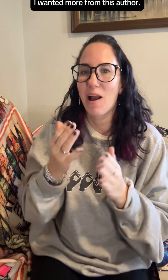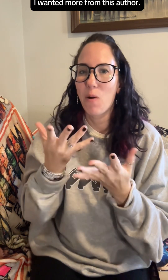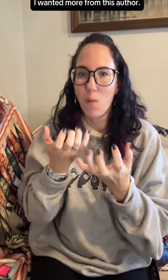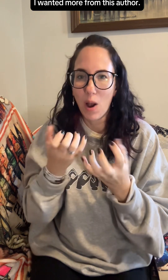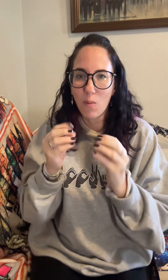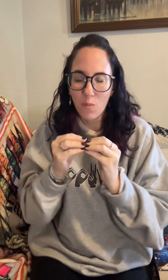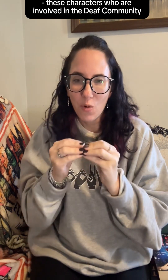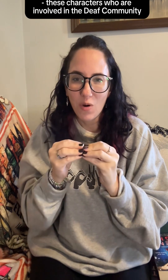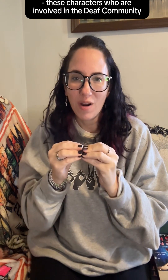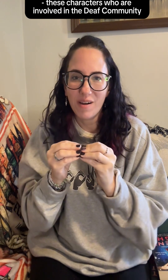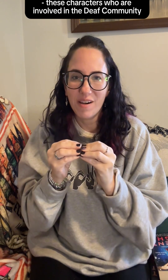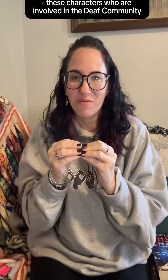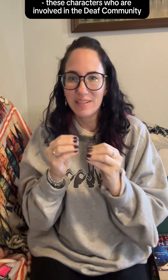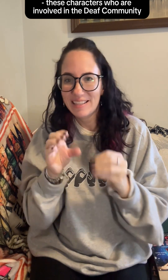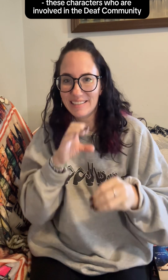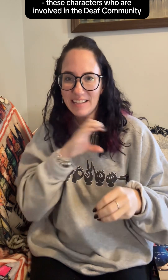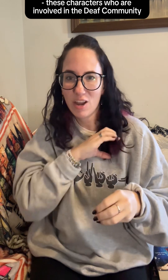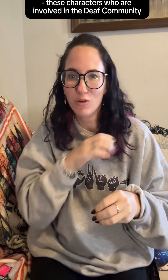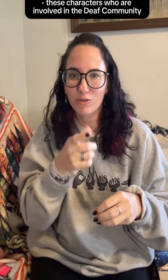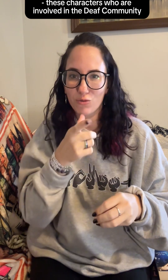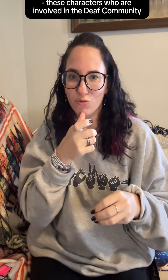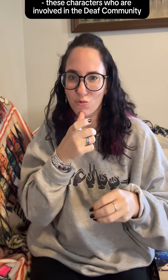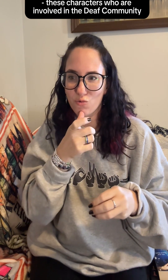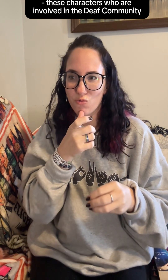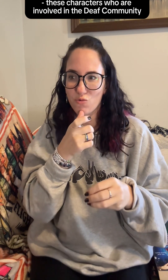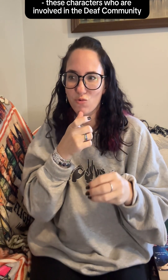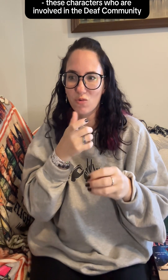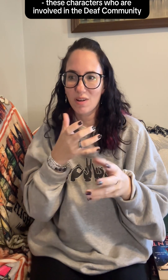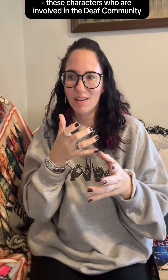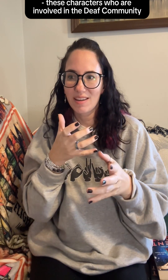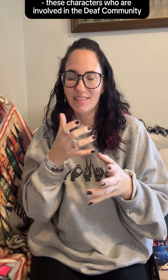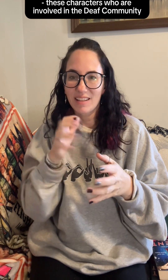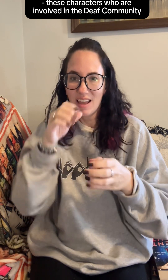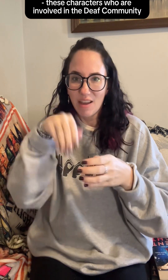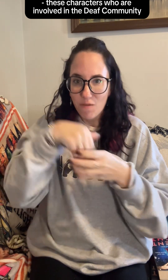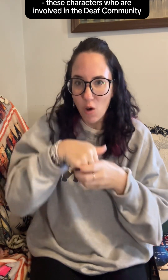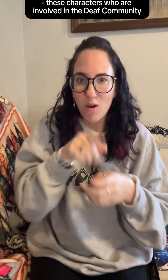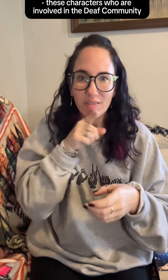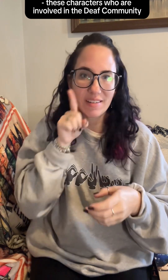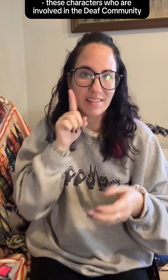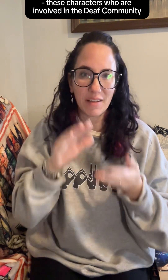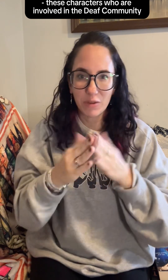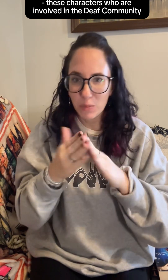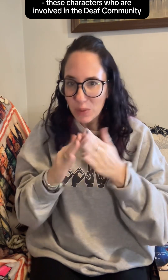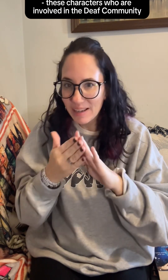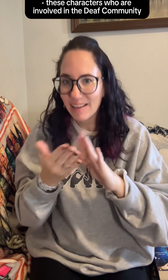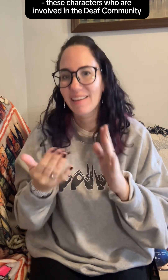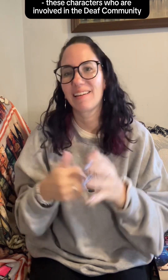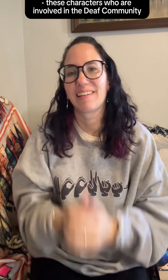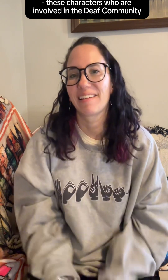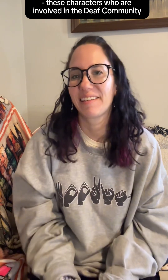author. I wanted more of these characters who are involved in the deaf